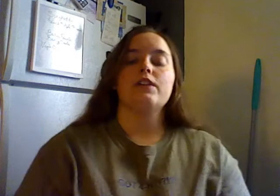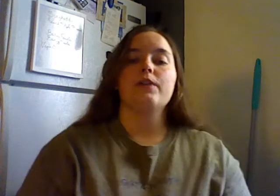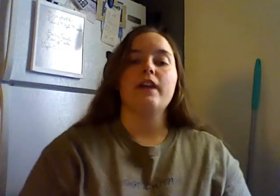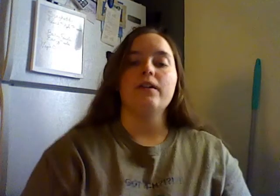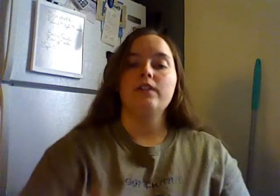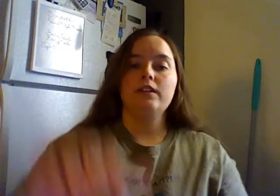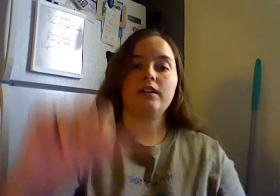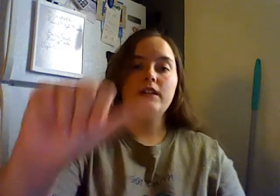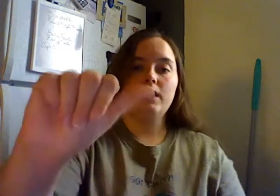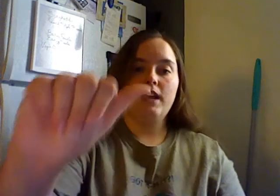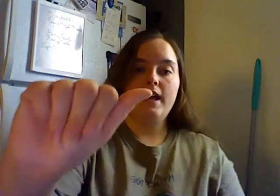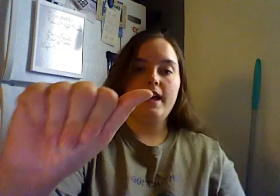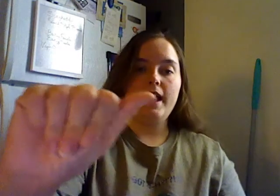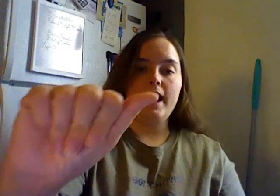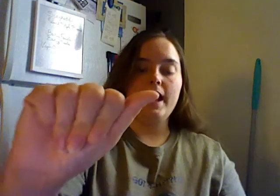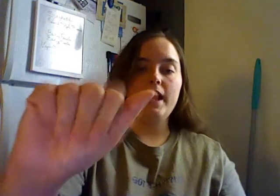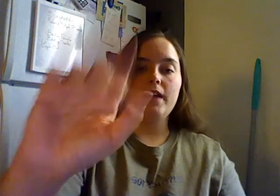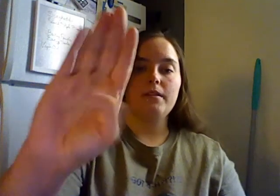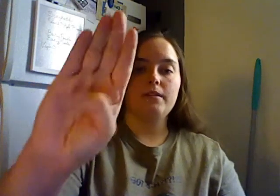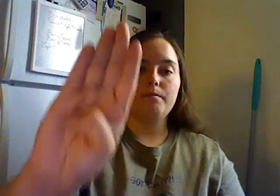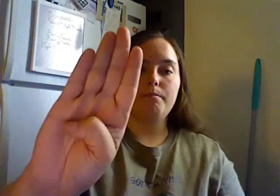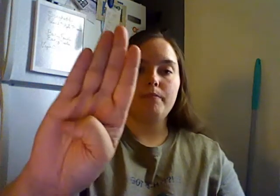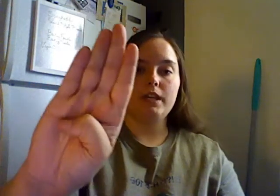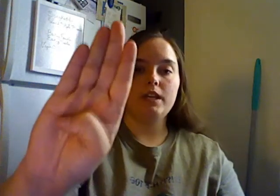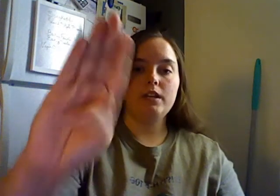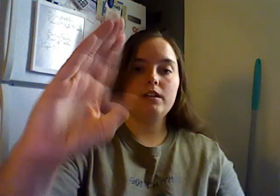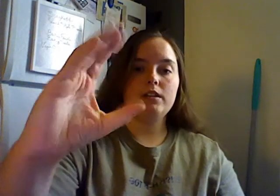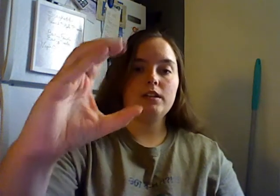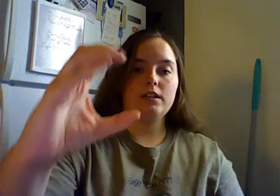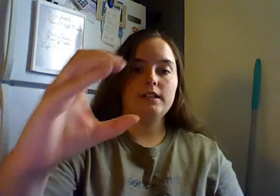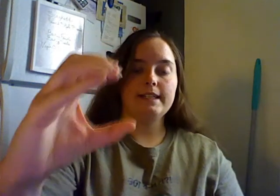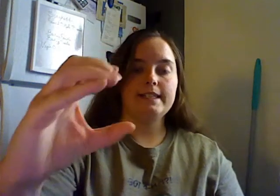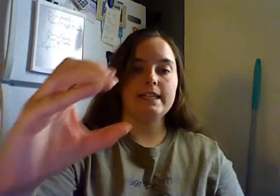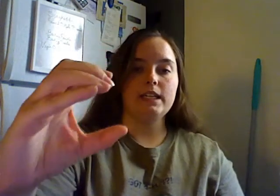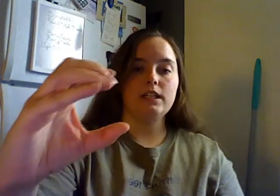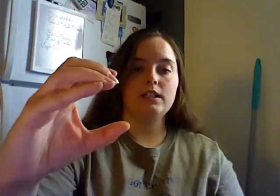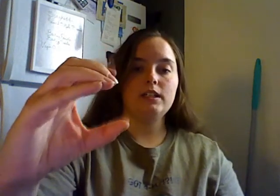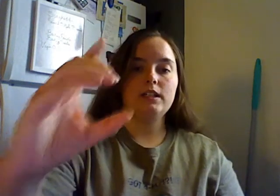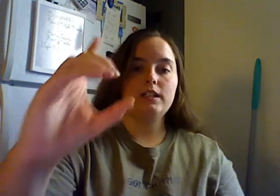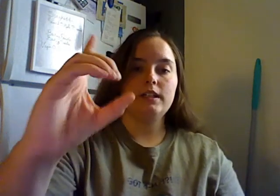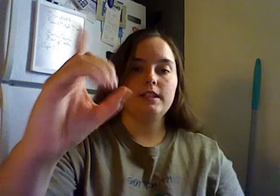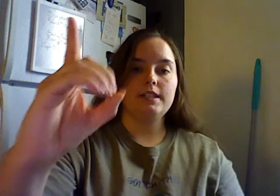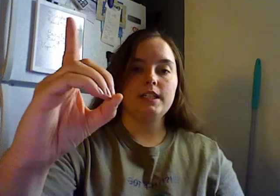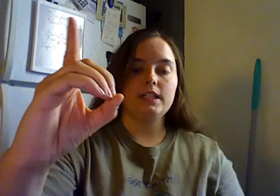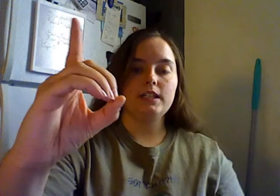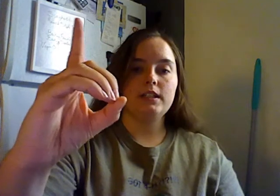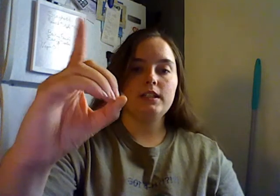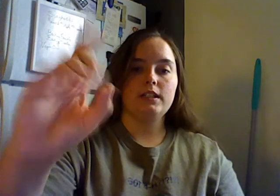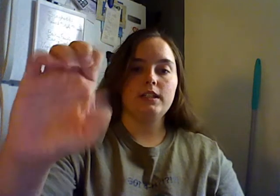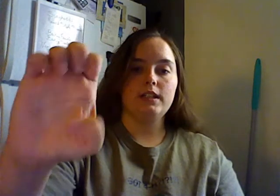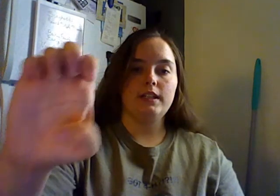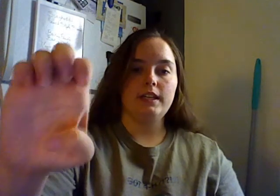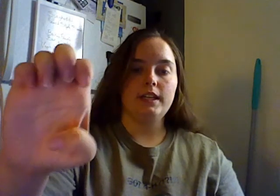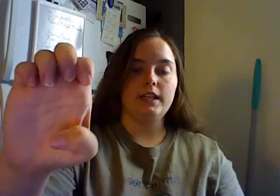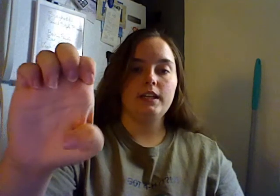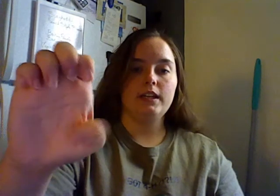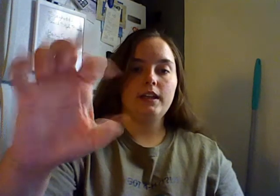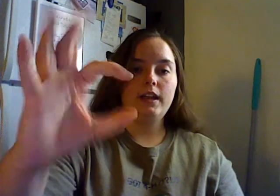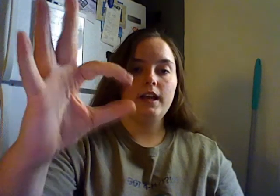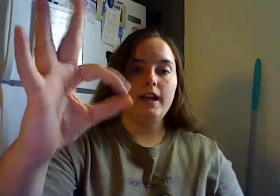go. A, B, C, D, E,